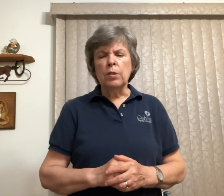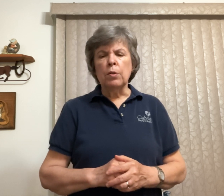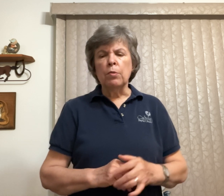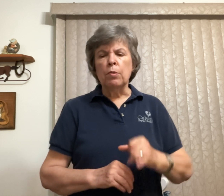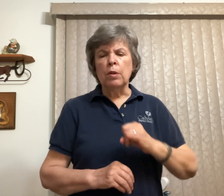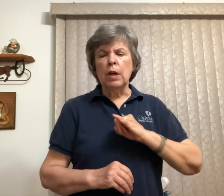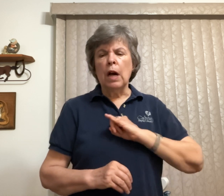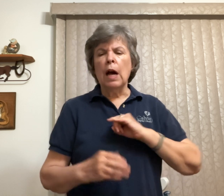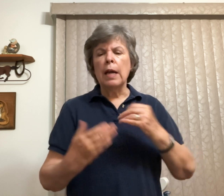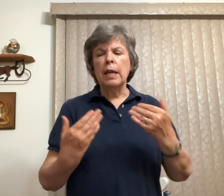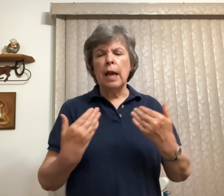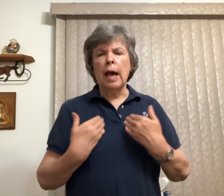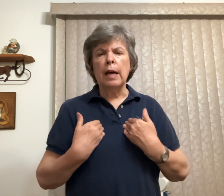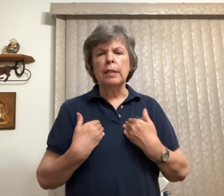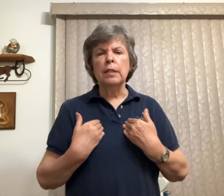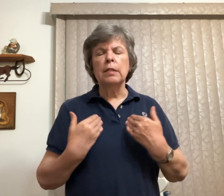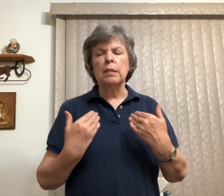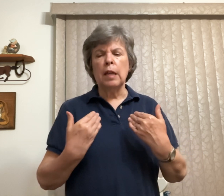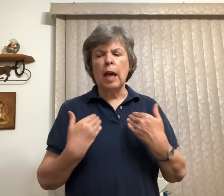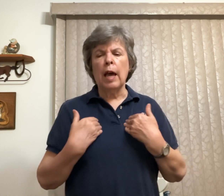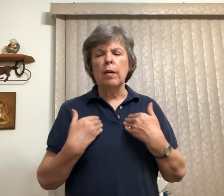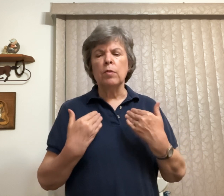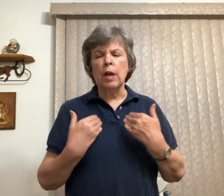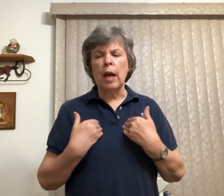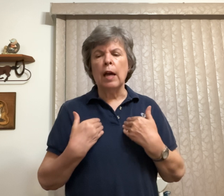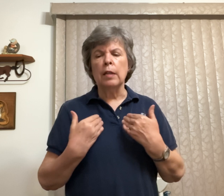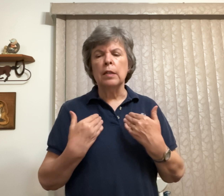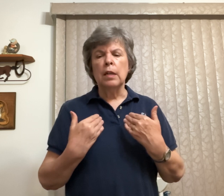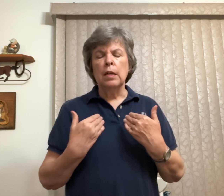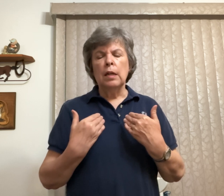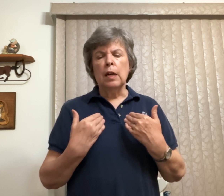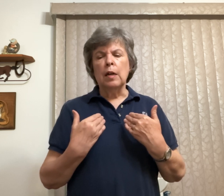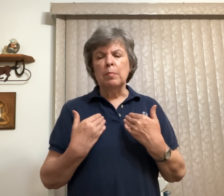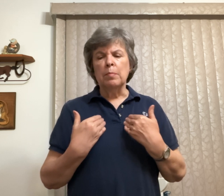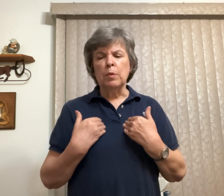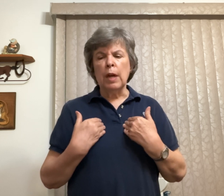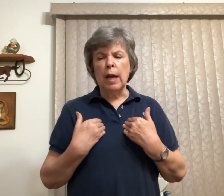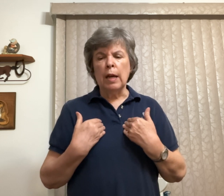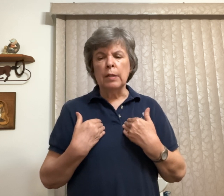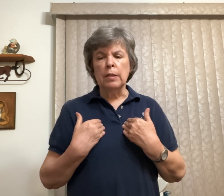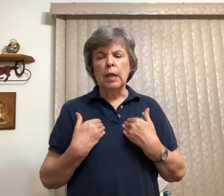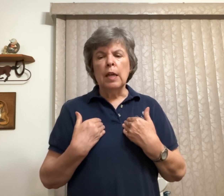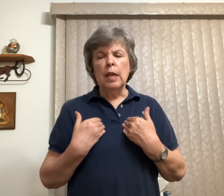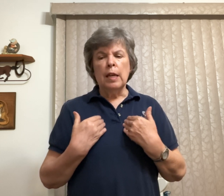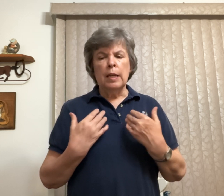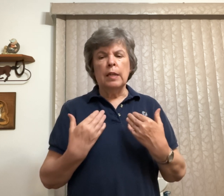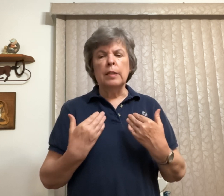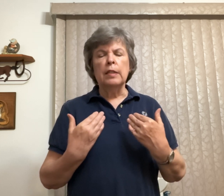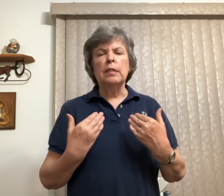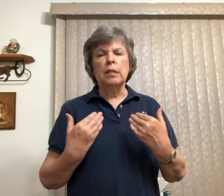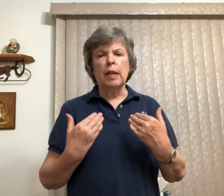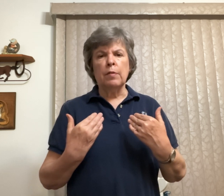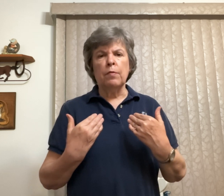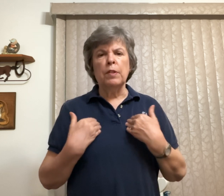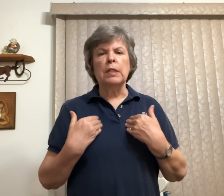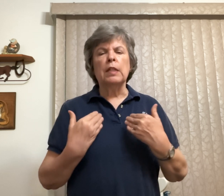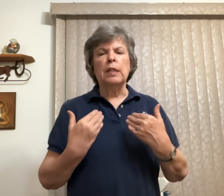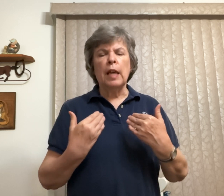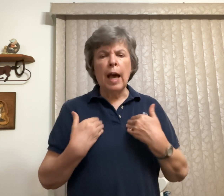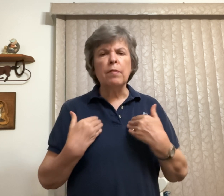So I had, this is have or had or has, and this is like physically having